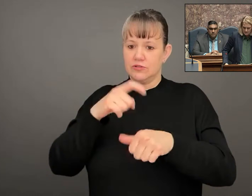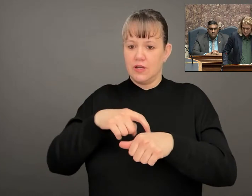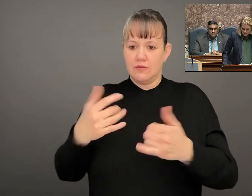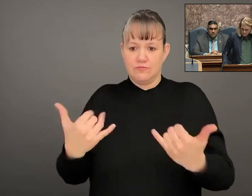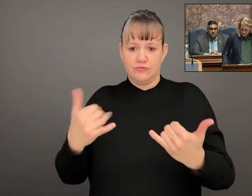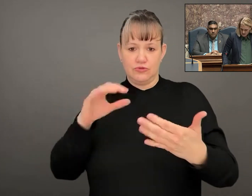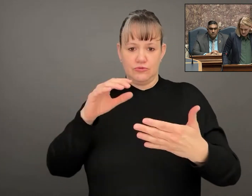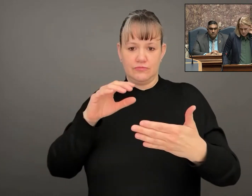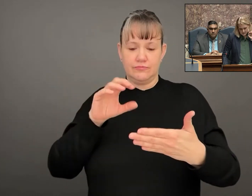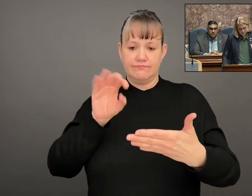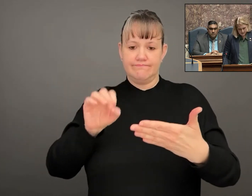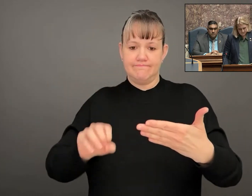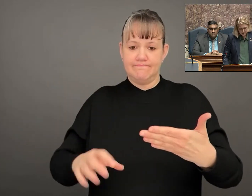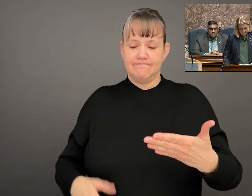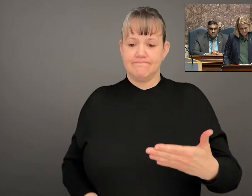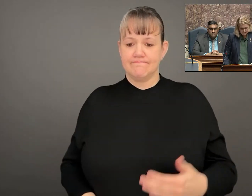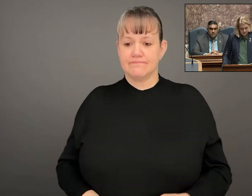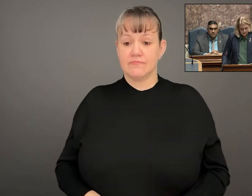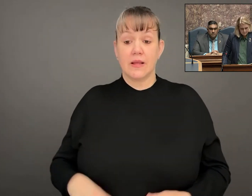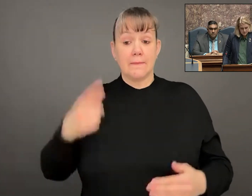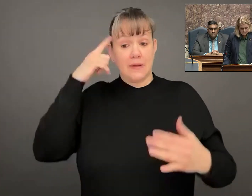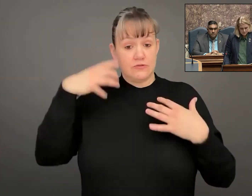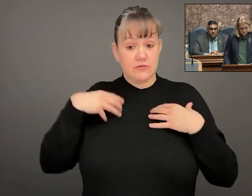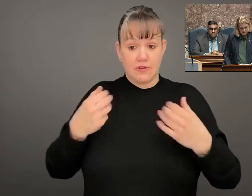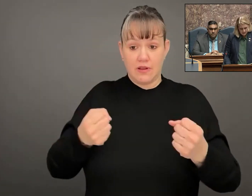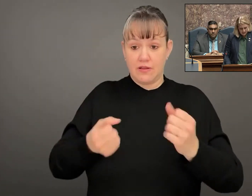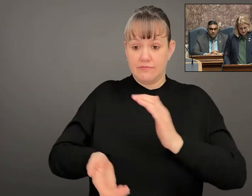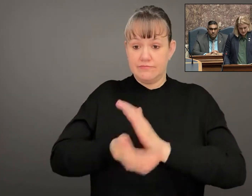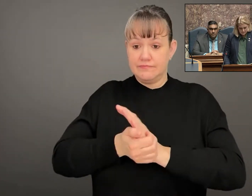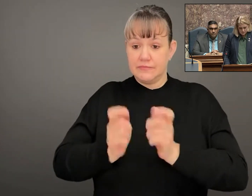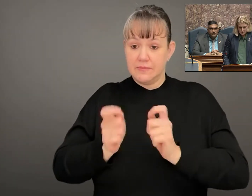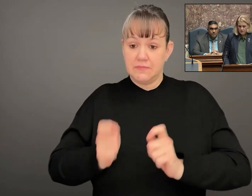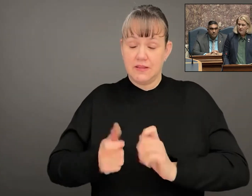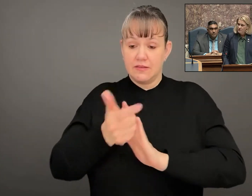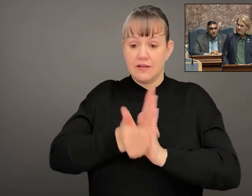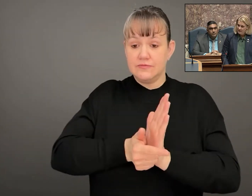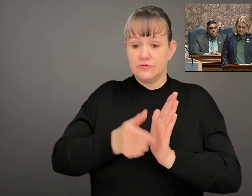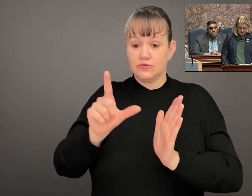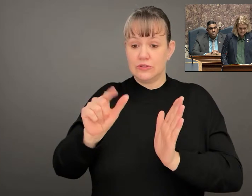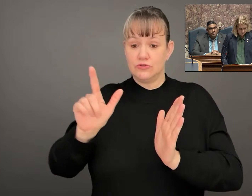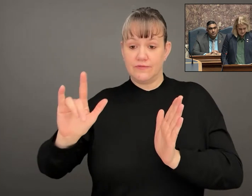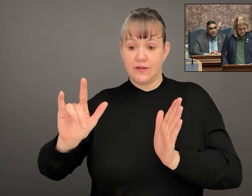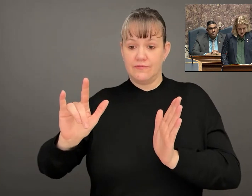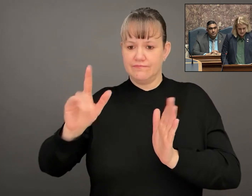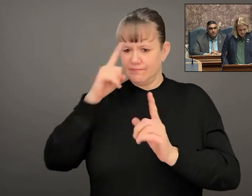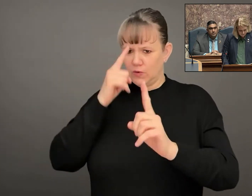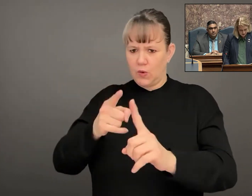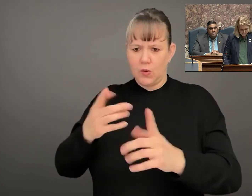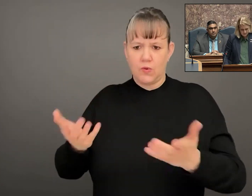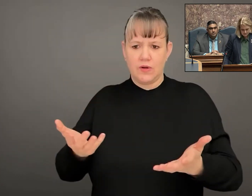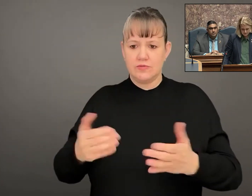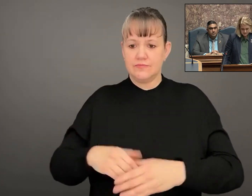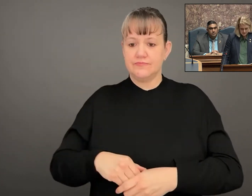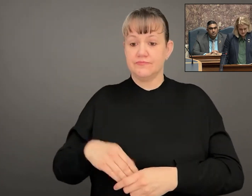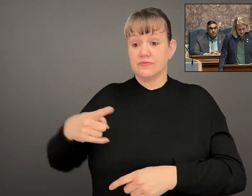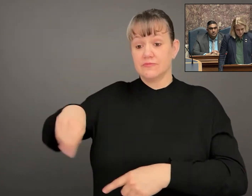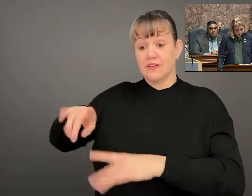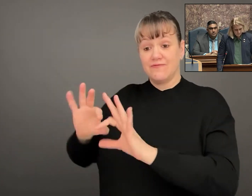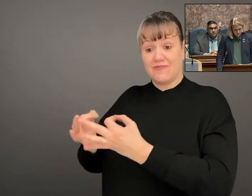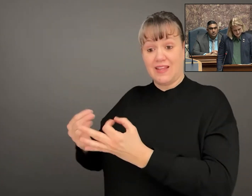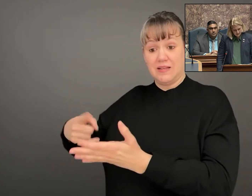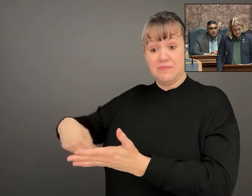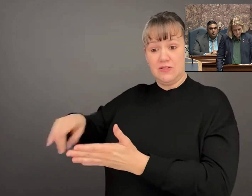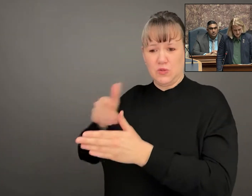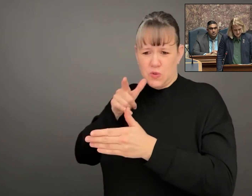Mental Health Amendment Act 2025 aims to improve communication between close relatives and healthcare providers